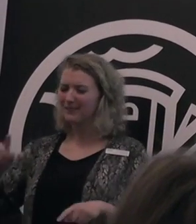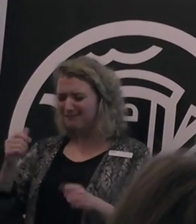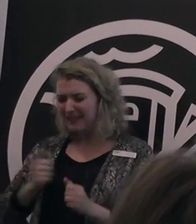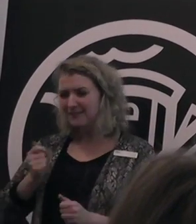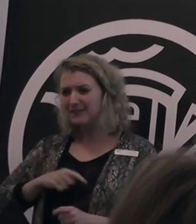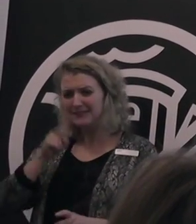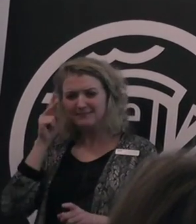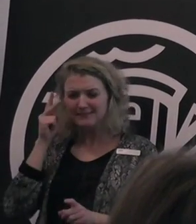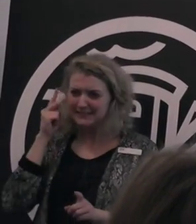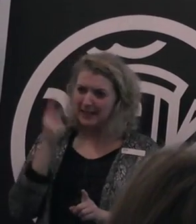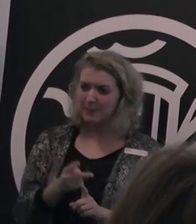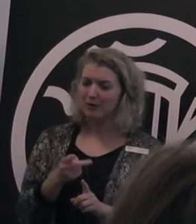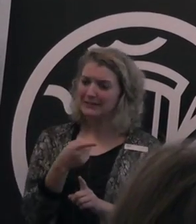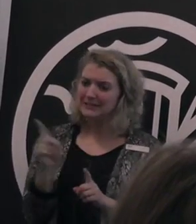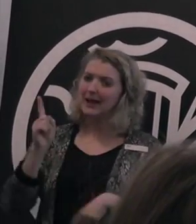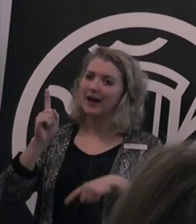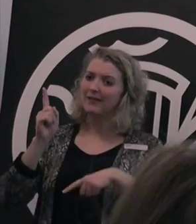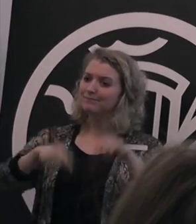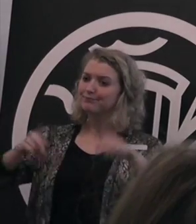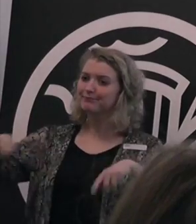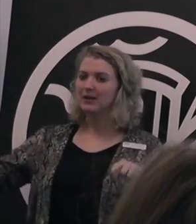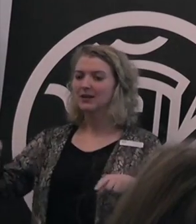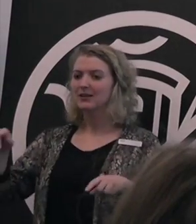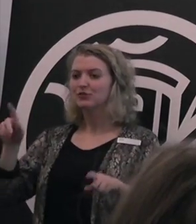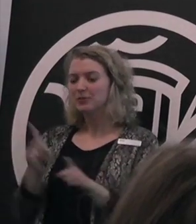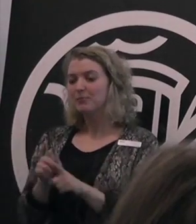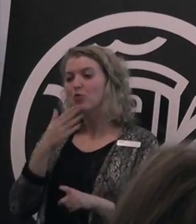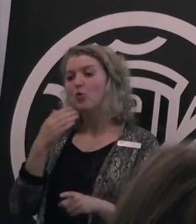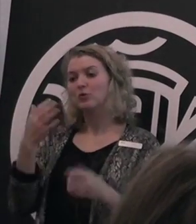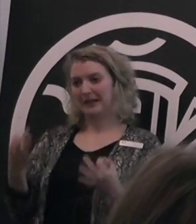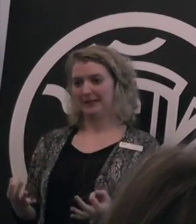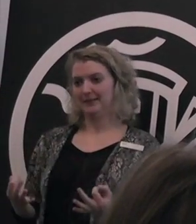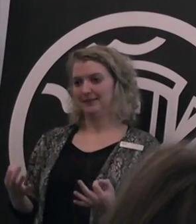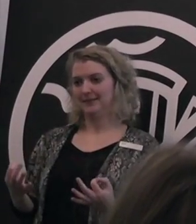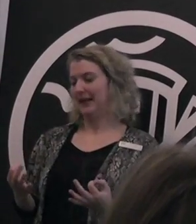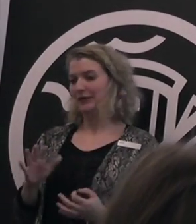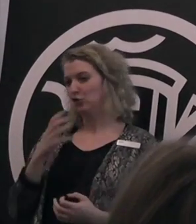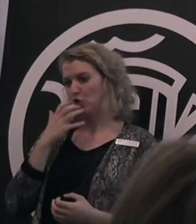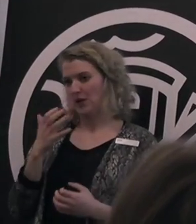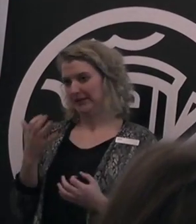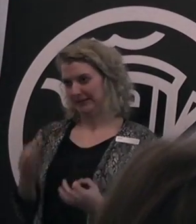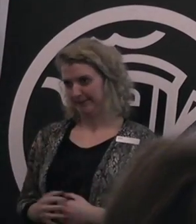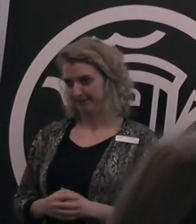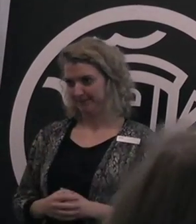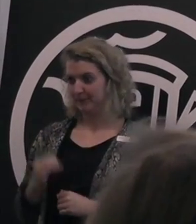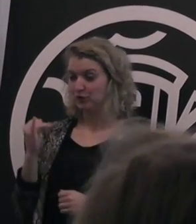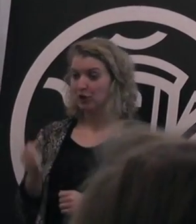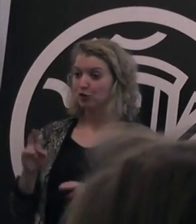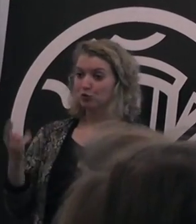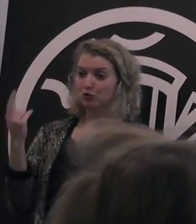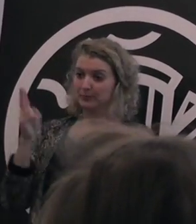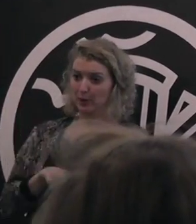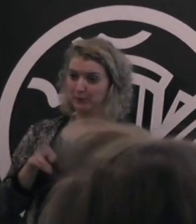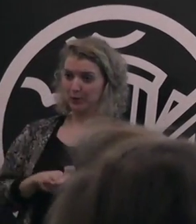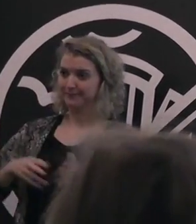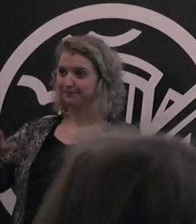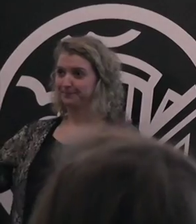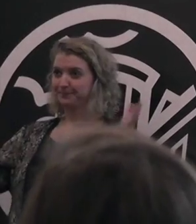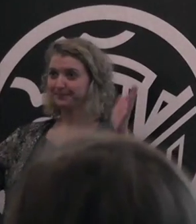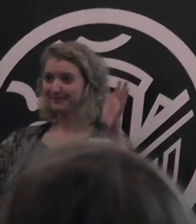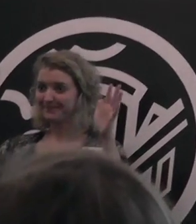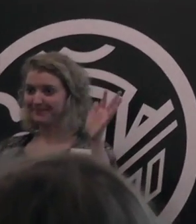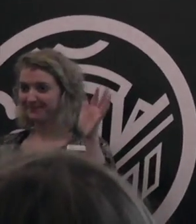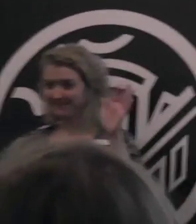differences as being, in our own self-interest, a good thing, not a bad thing. So I will take questions.